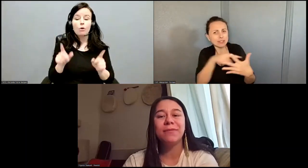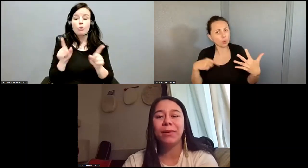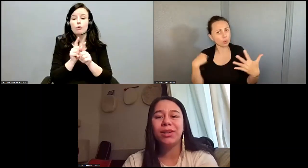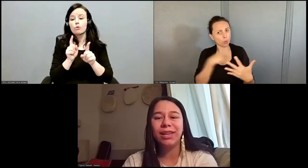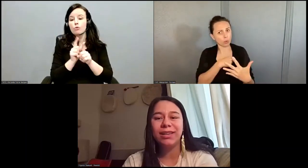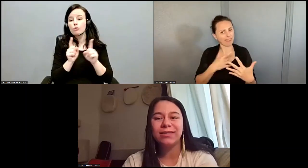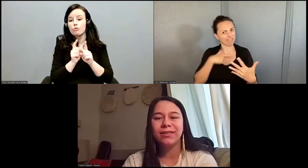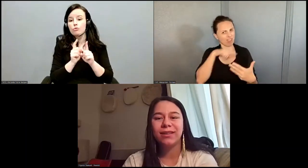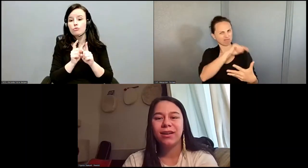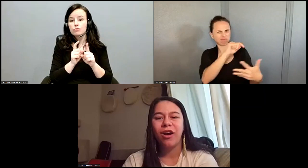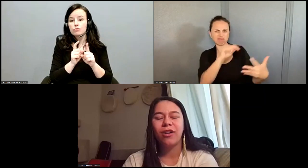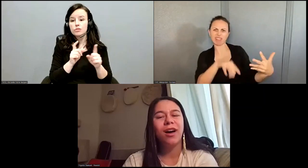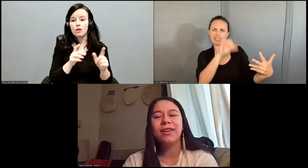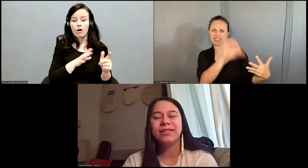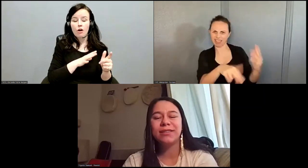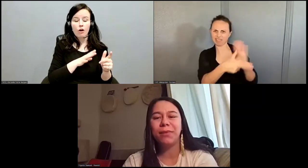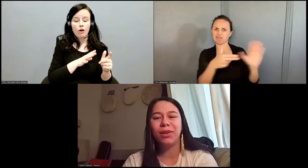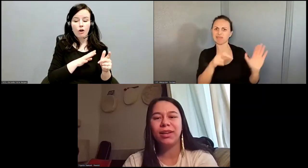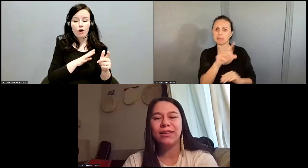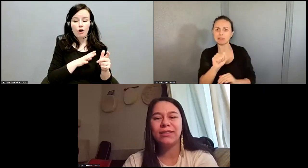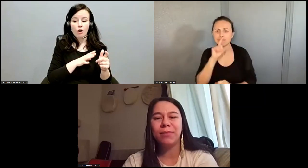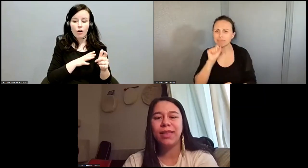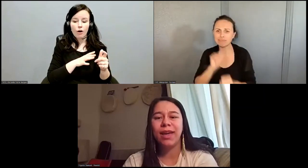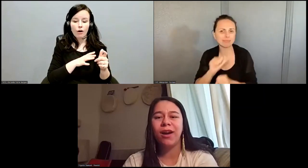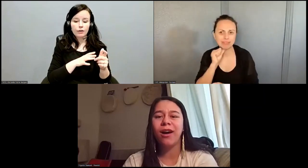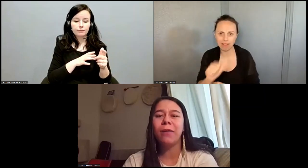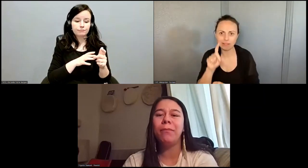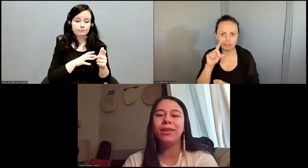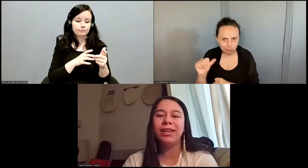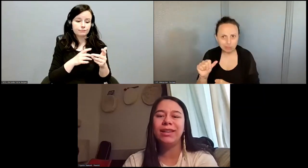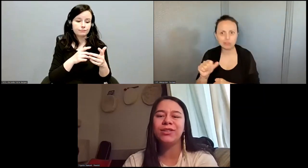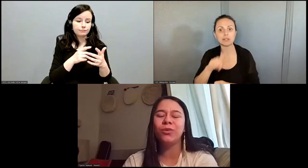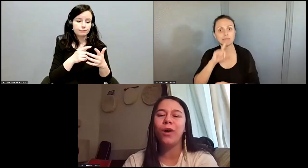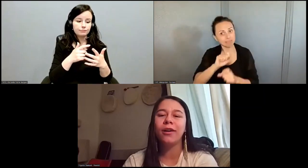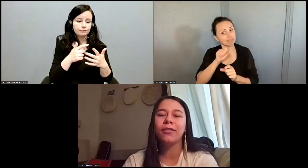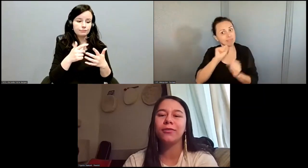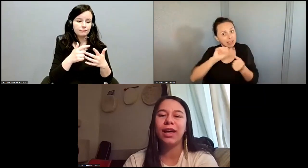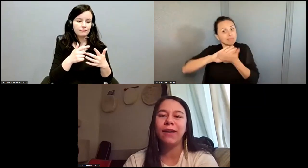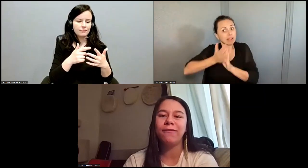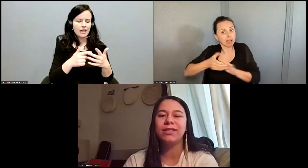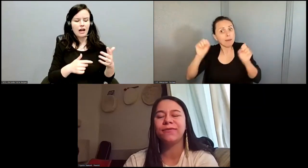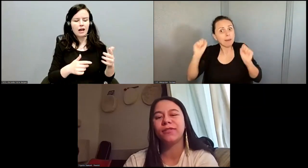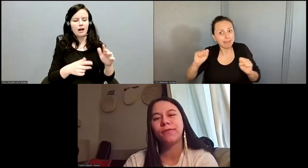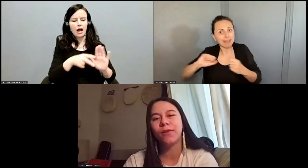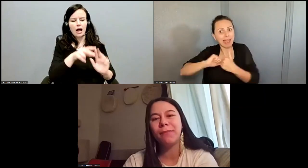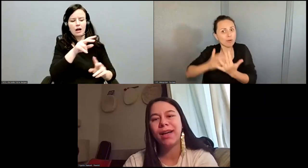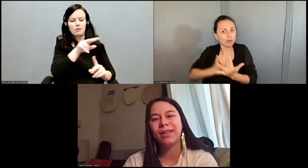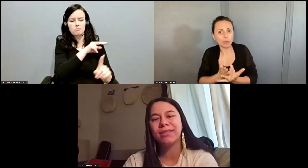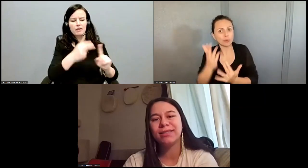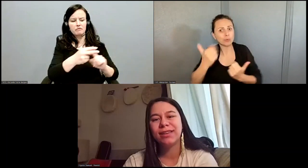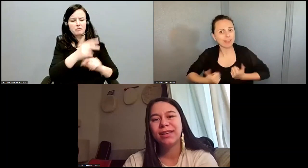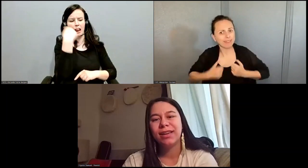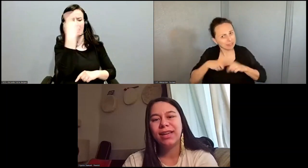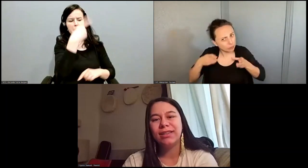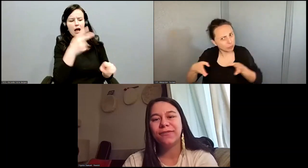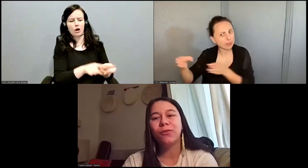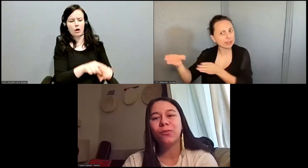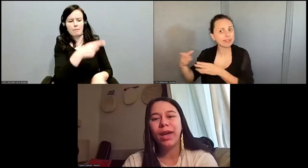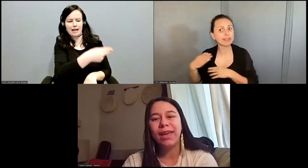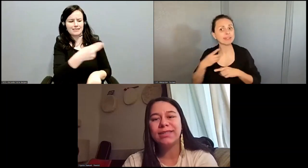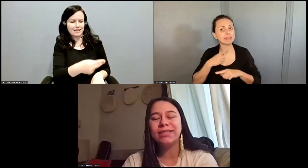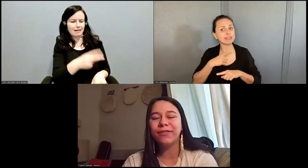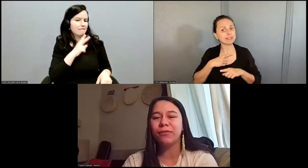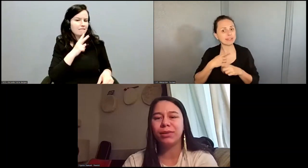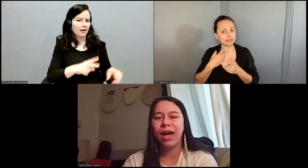as disabilities are not disabilities, but they are abilities to walk through life in different formats, in